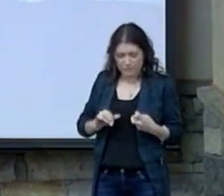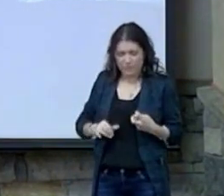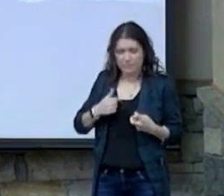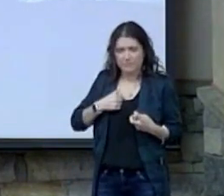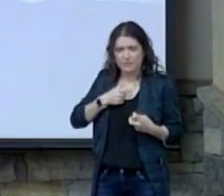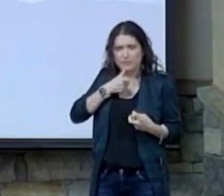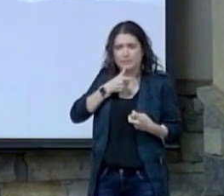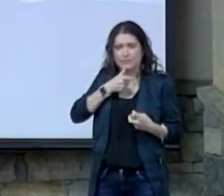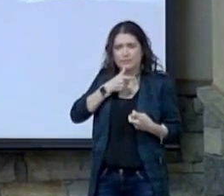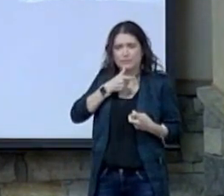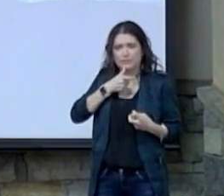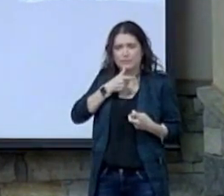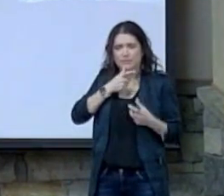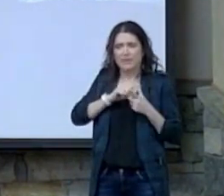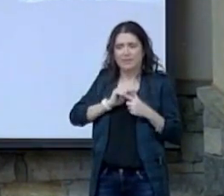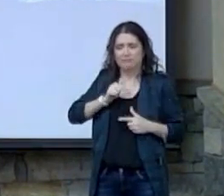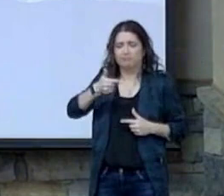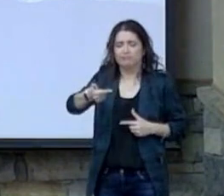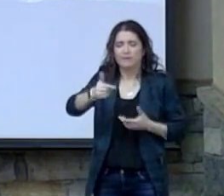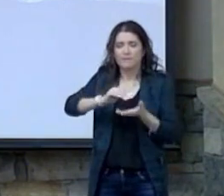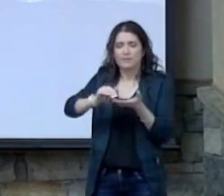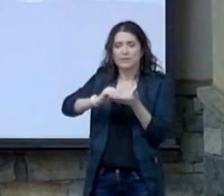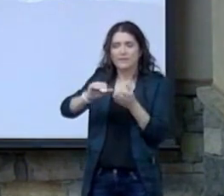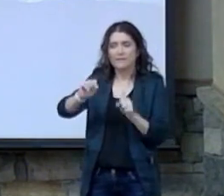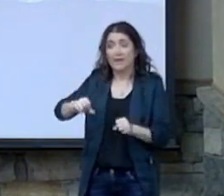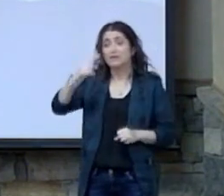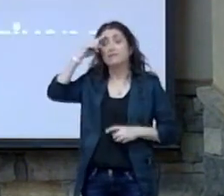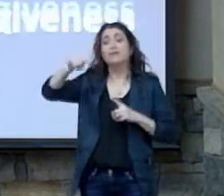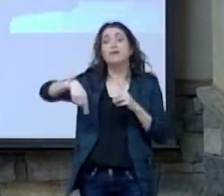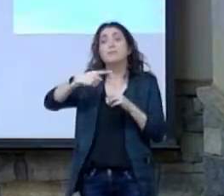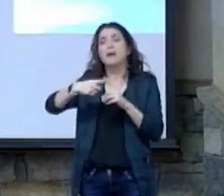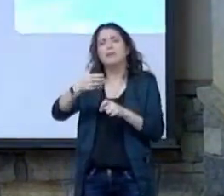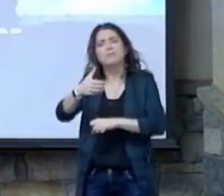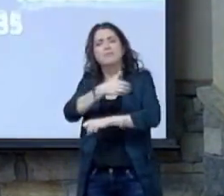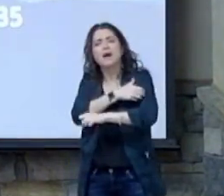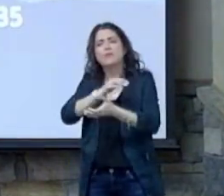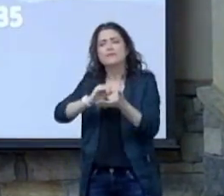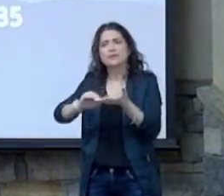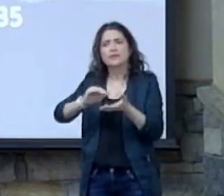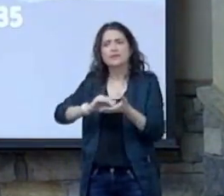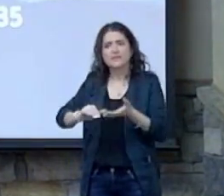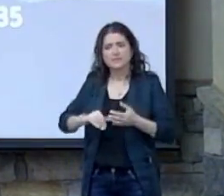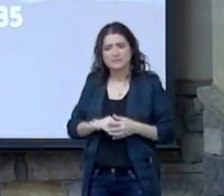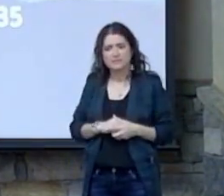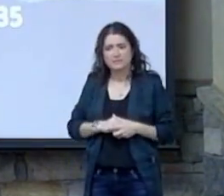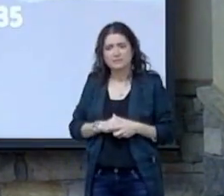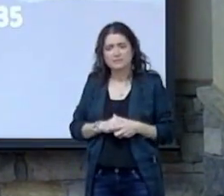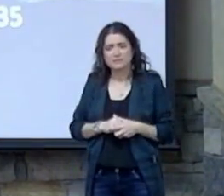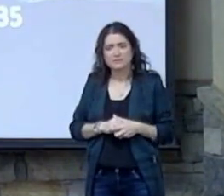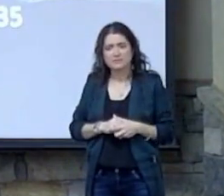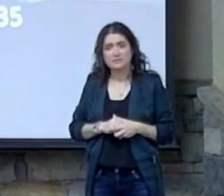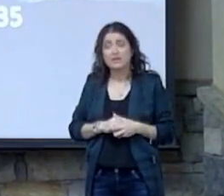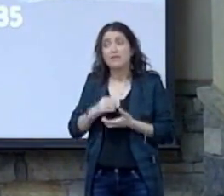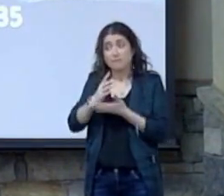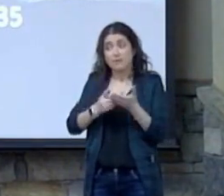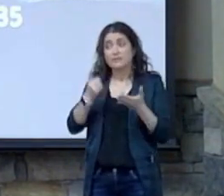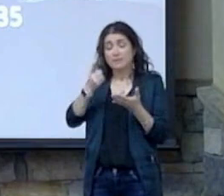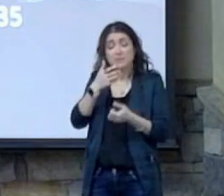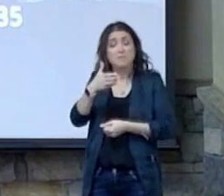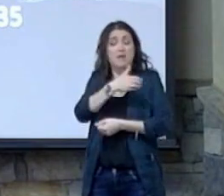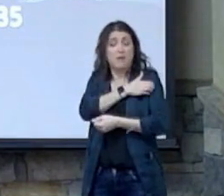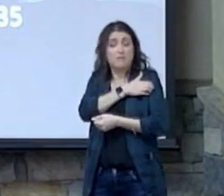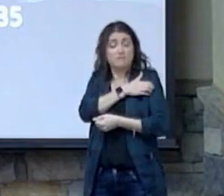ability to forgive others. You think about the power of forgiveness. There is something powerful